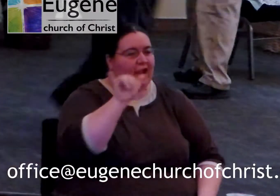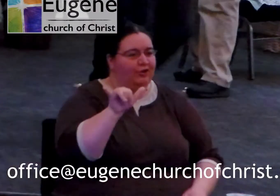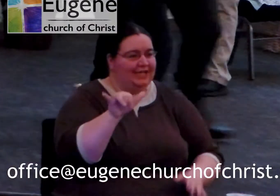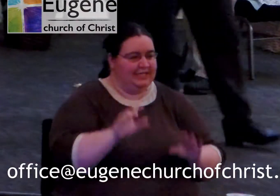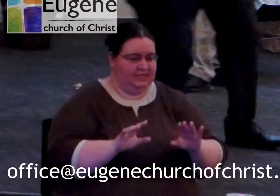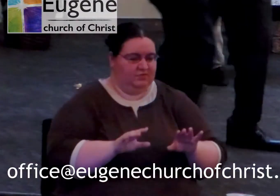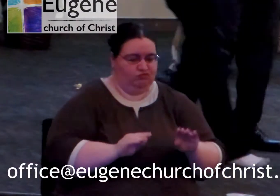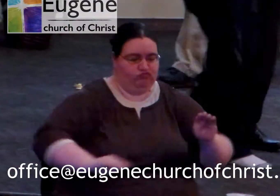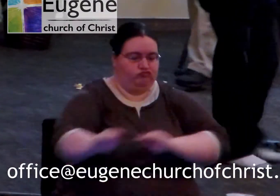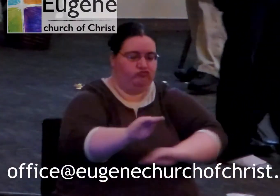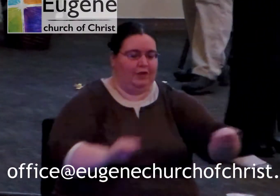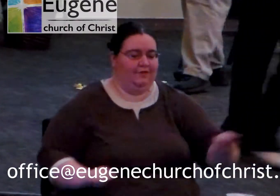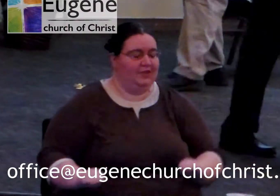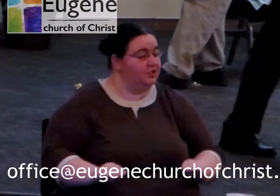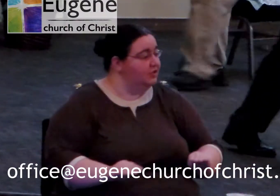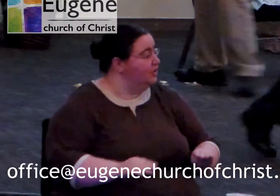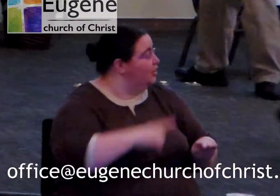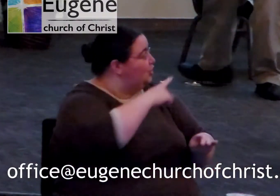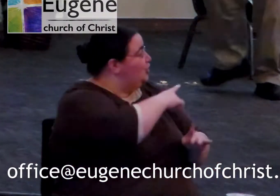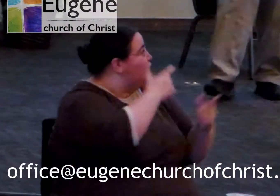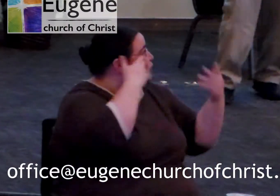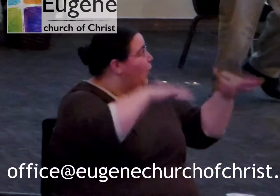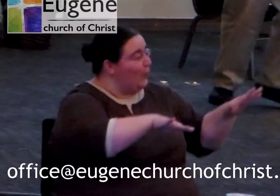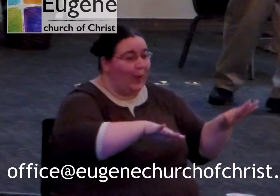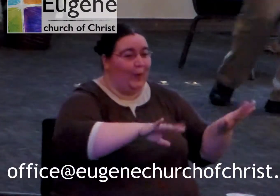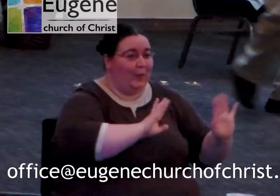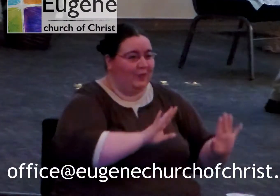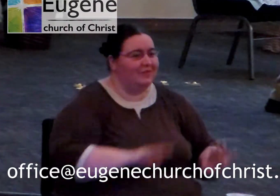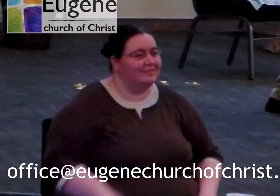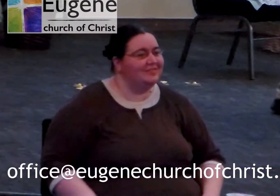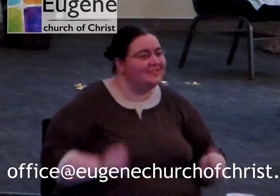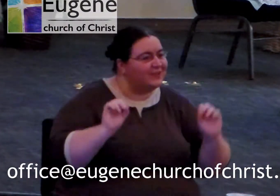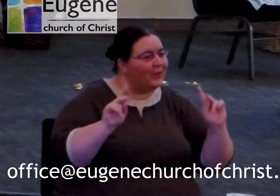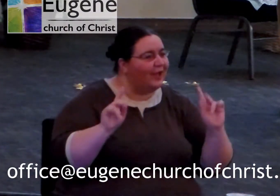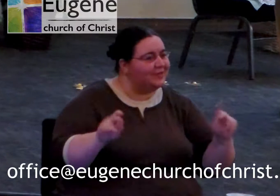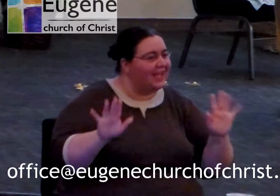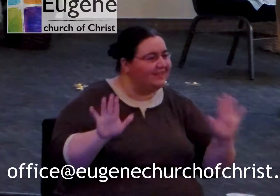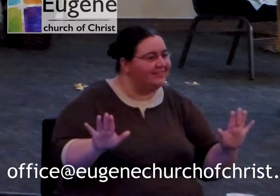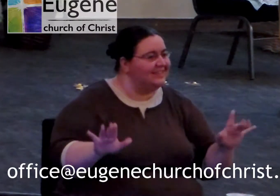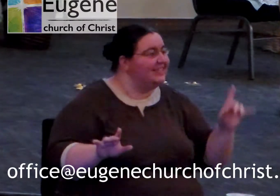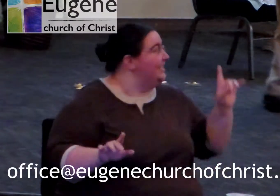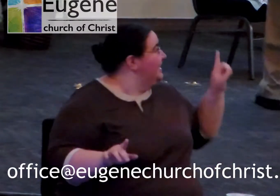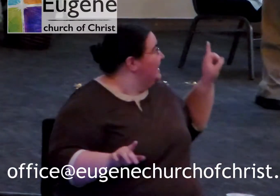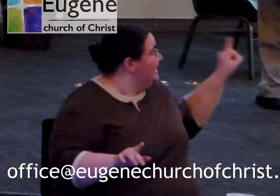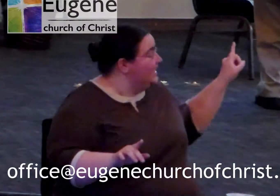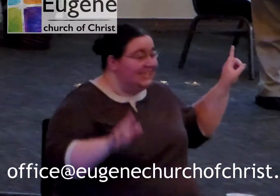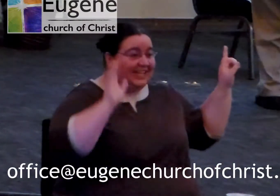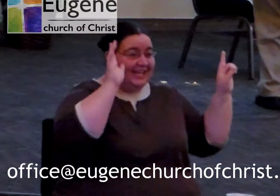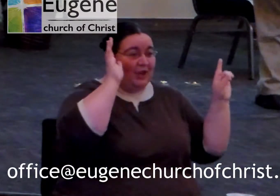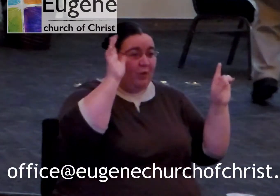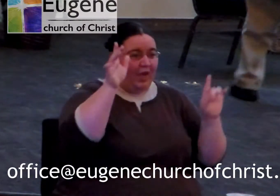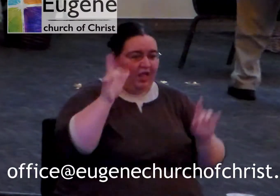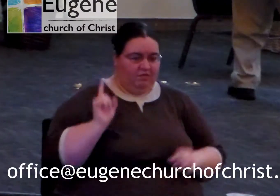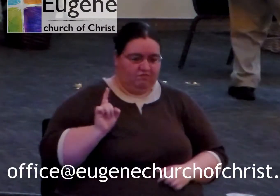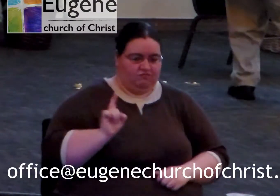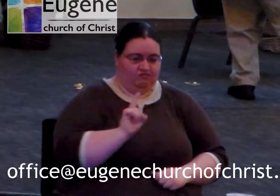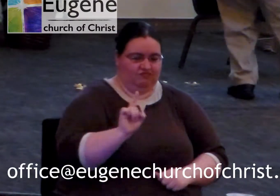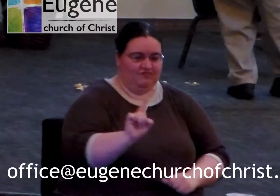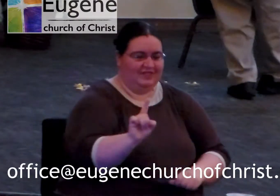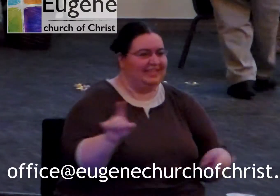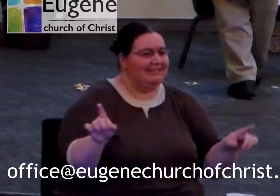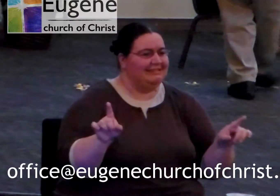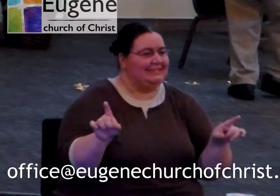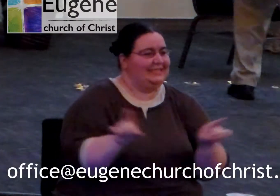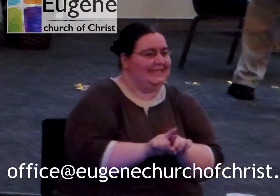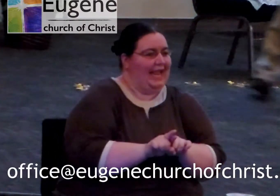That's okay. It's all right. So now what we're going to do here is we're going to have him go through the same, well, almost the same obstacle course, and I'm going to give him directions,